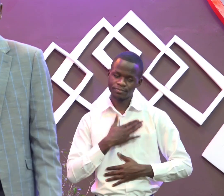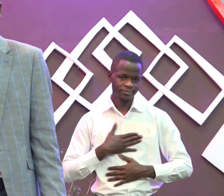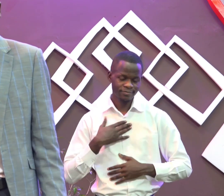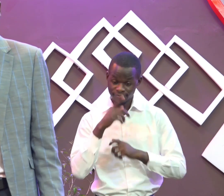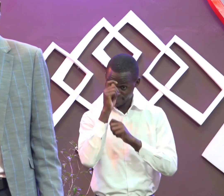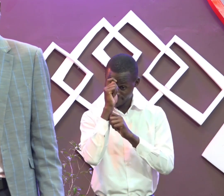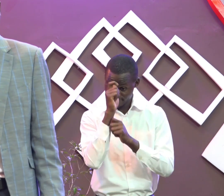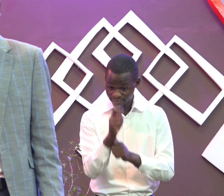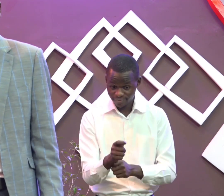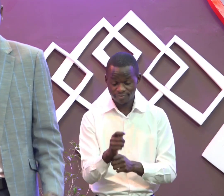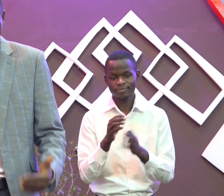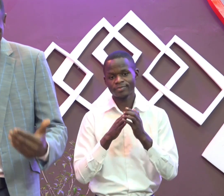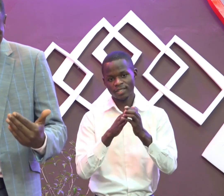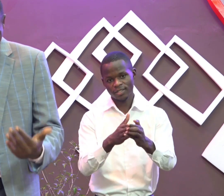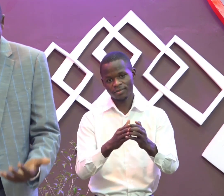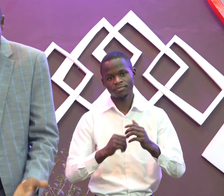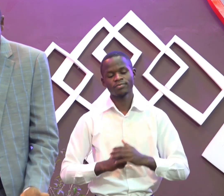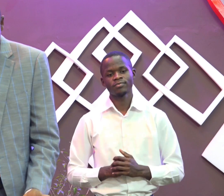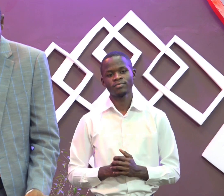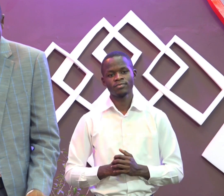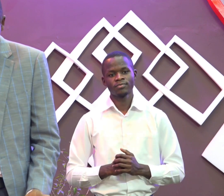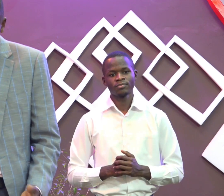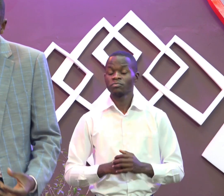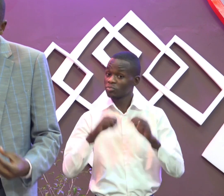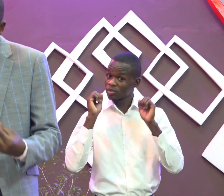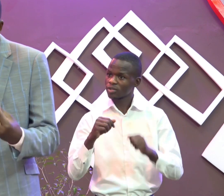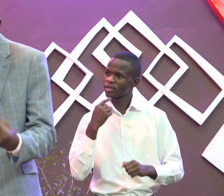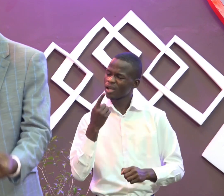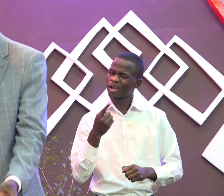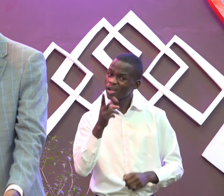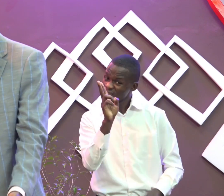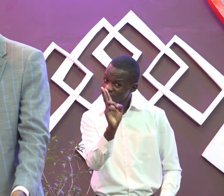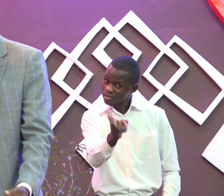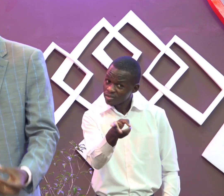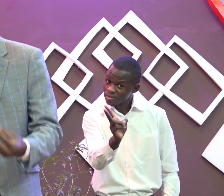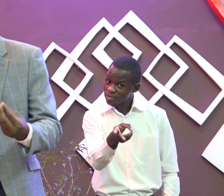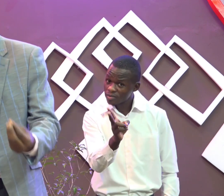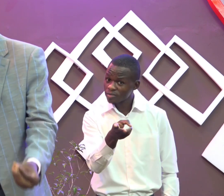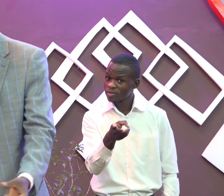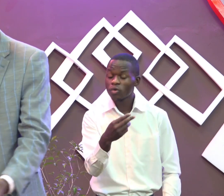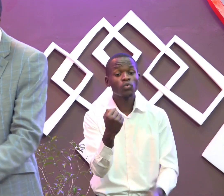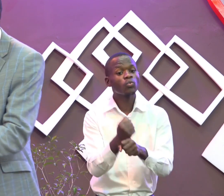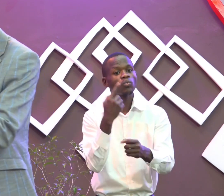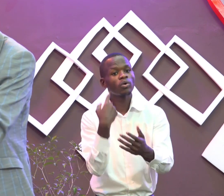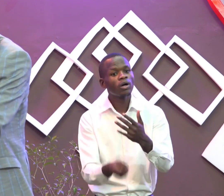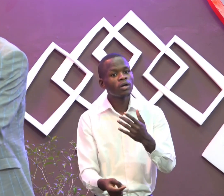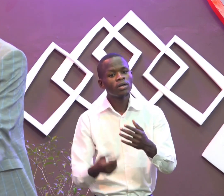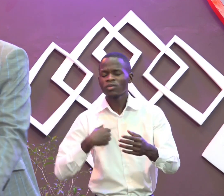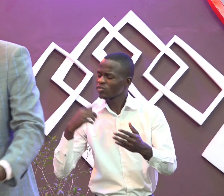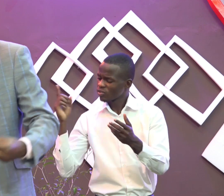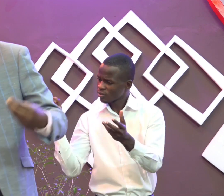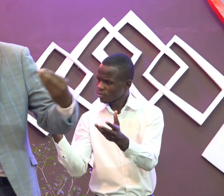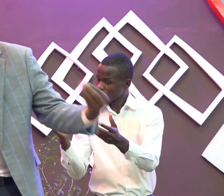kulembeze kusobe kombe sobole okutula ne mugamba 12 kwazikozeemu kiti nafunye